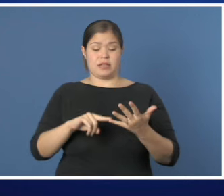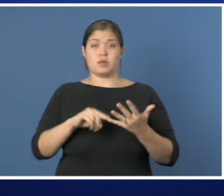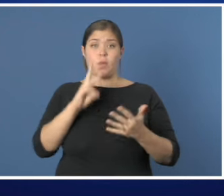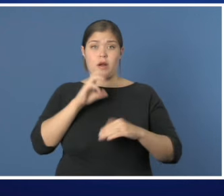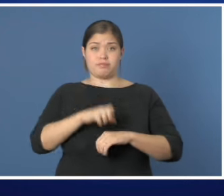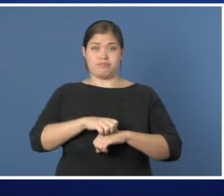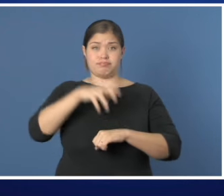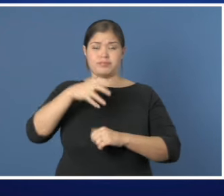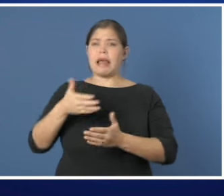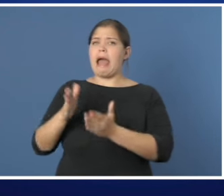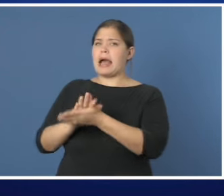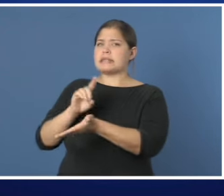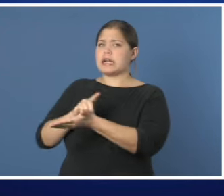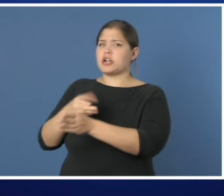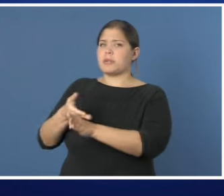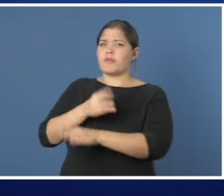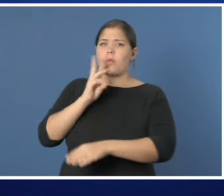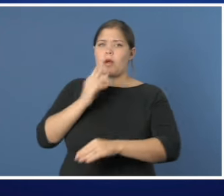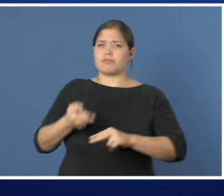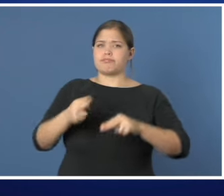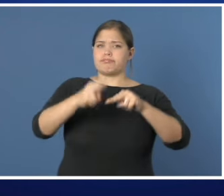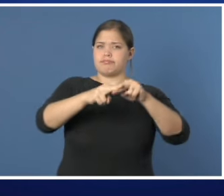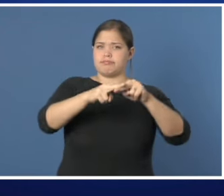increasing liquid intake.